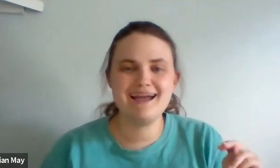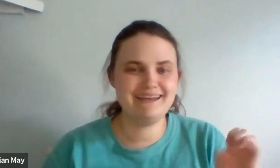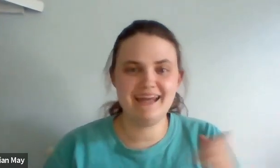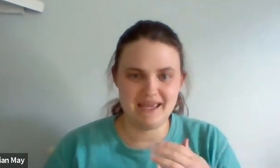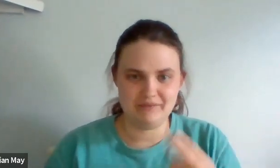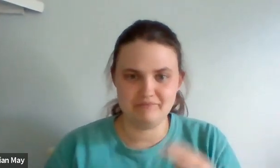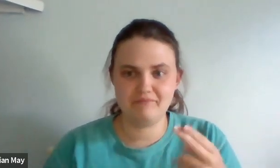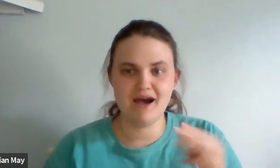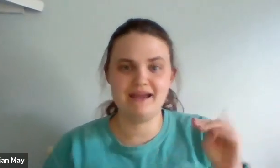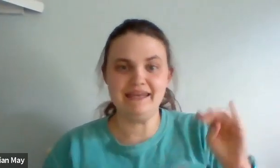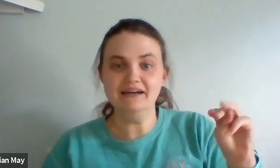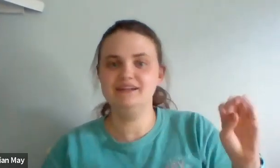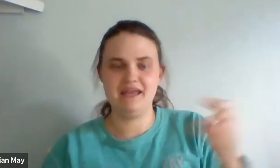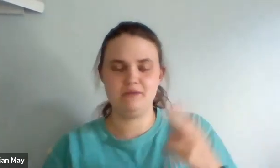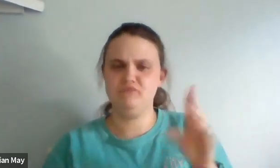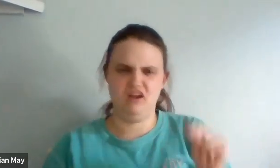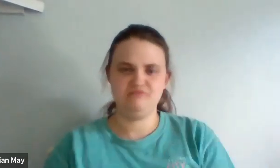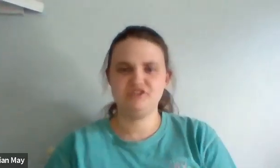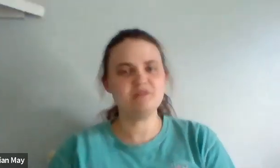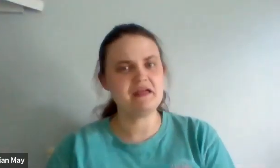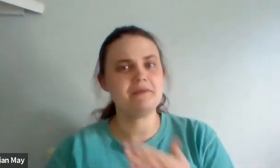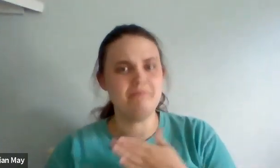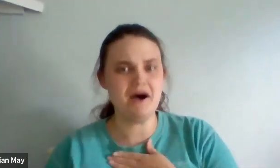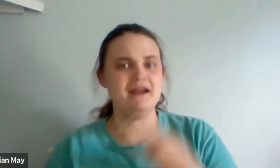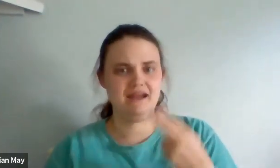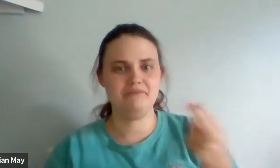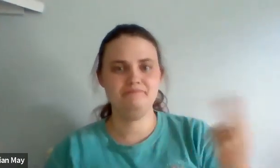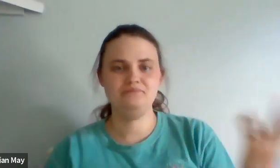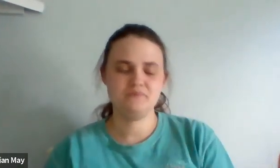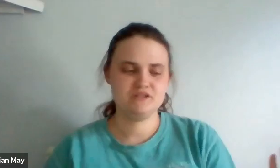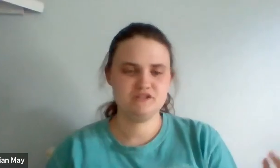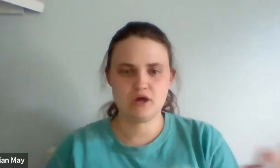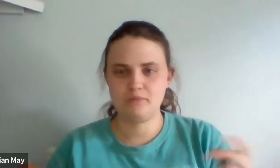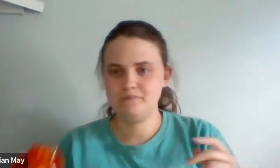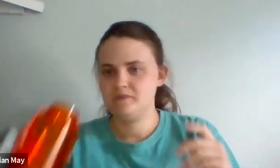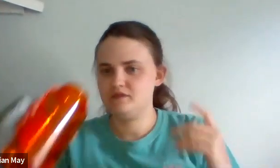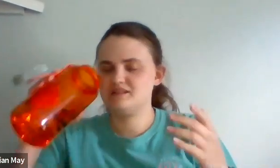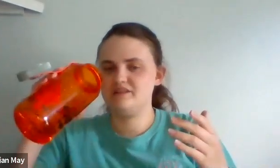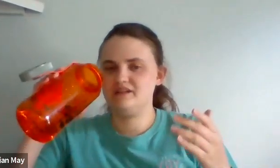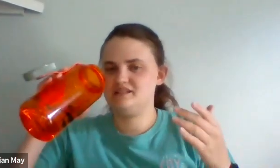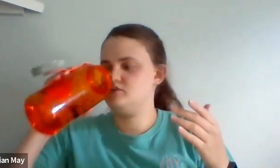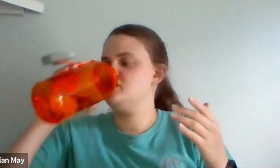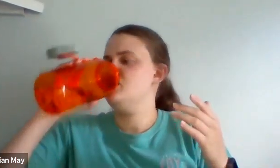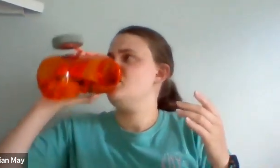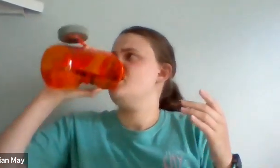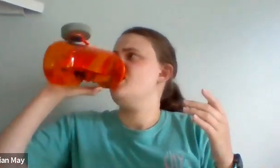mine name. No, you're going to be like my name. So that's kind of an easy one.